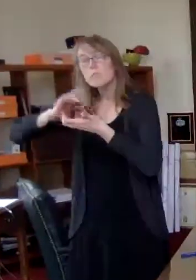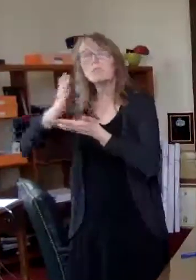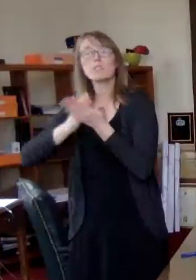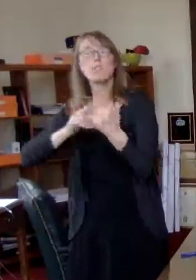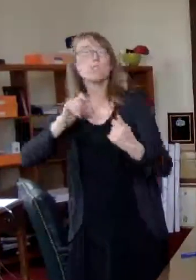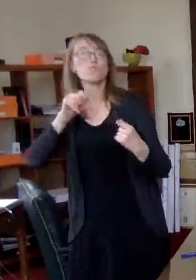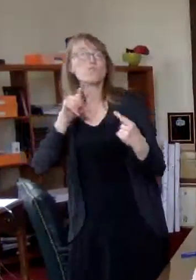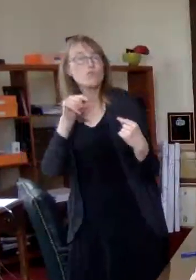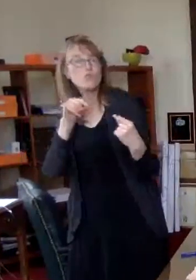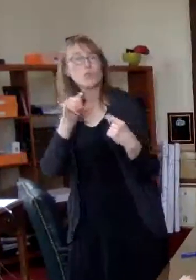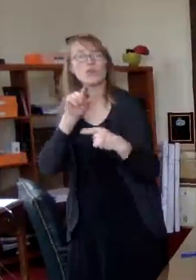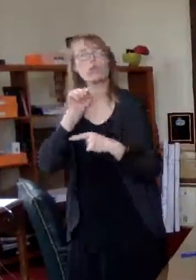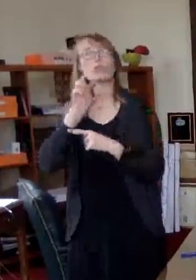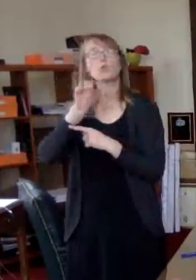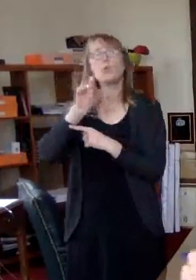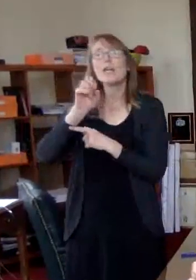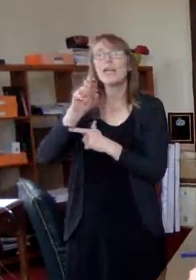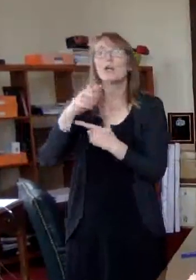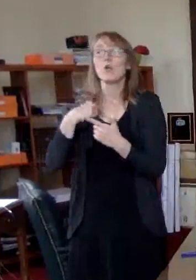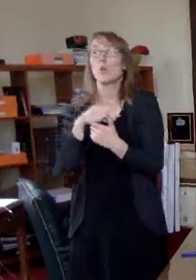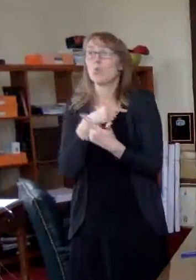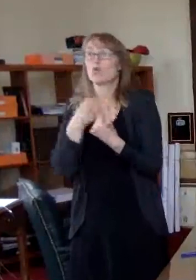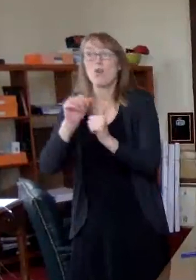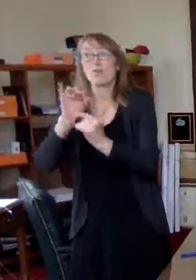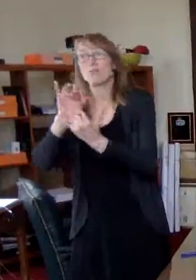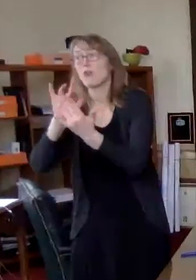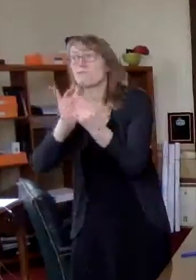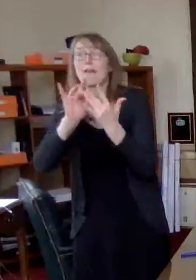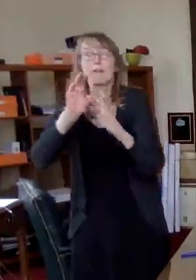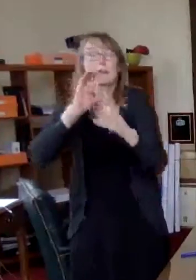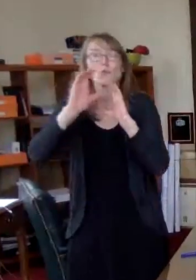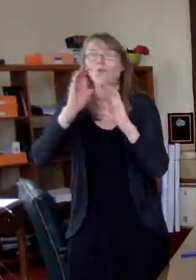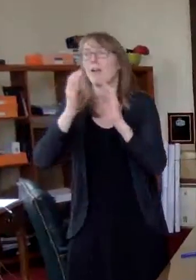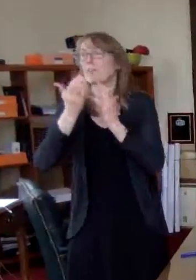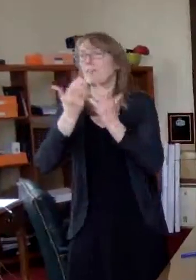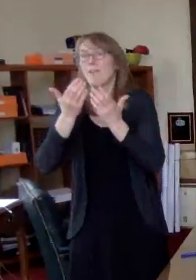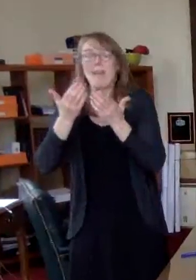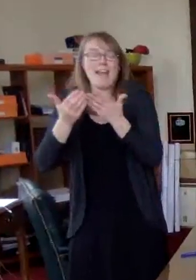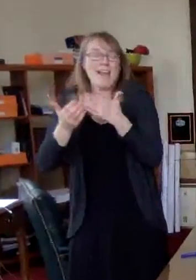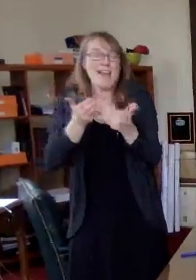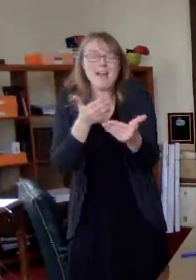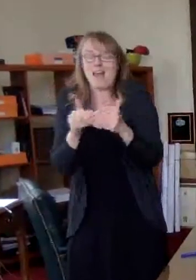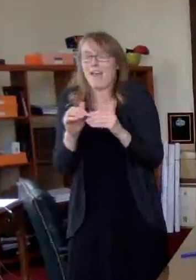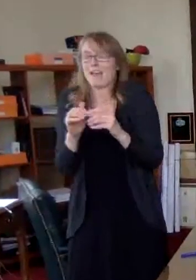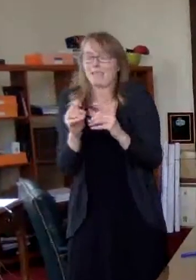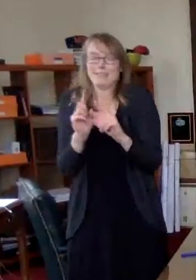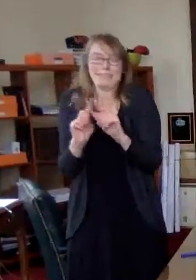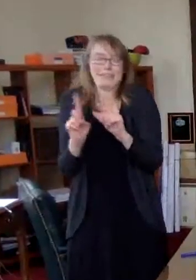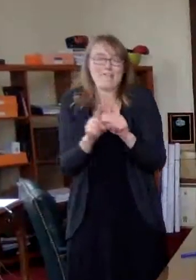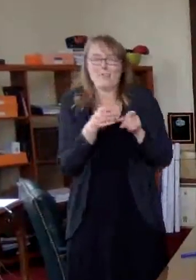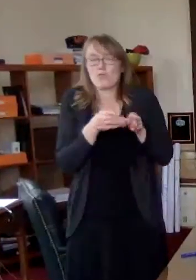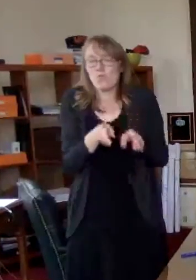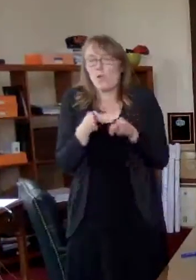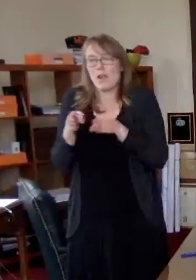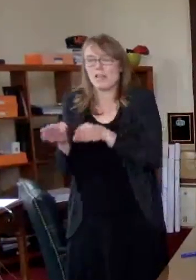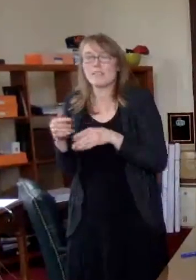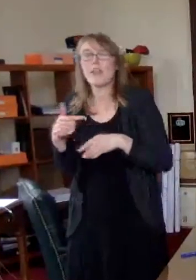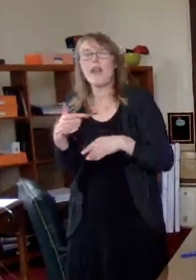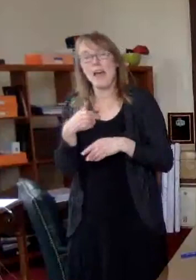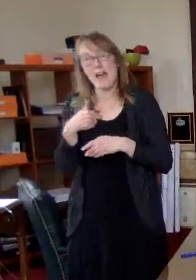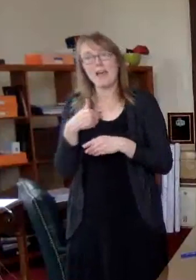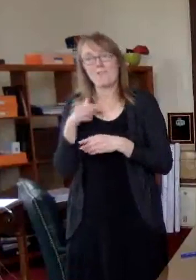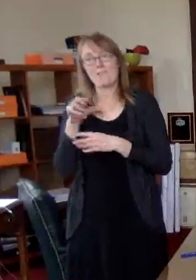reaching them where we can on the main TV stations, on the radio stations. I've recorded PSAs, both a 10-second and a